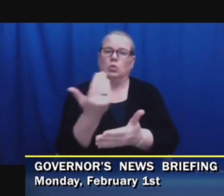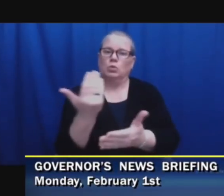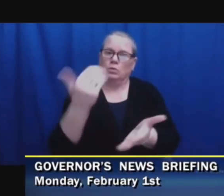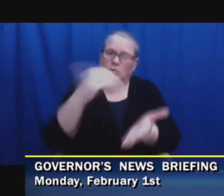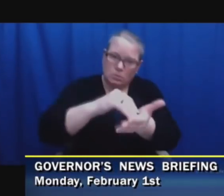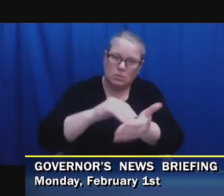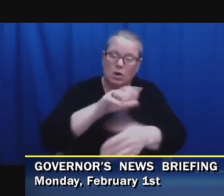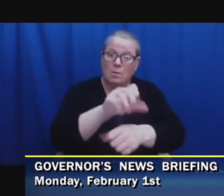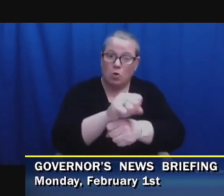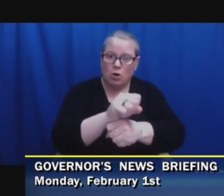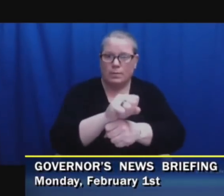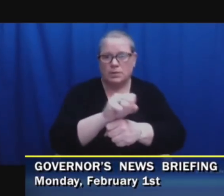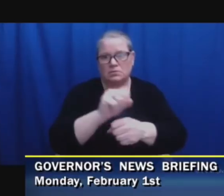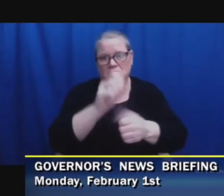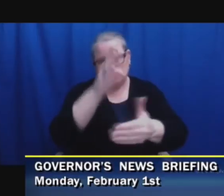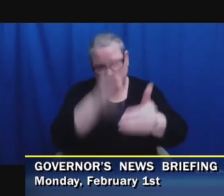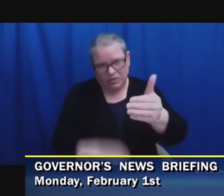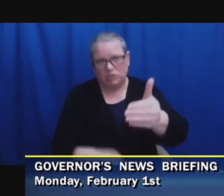kind of appreciable